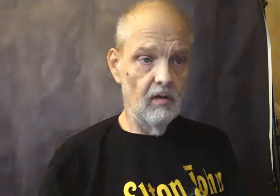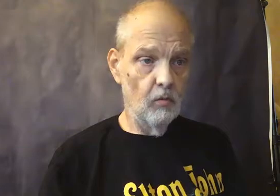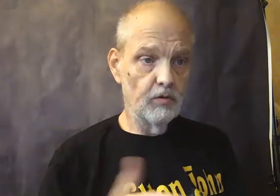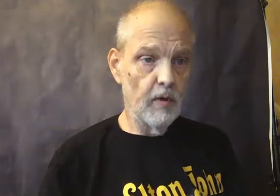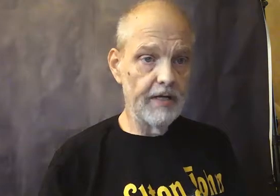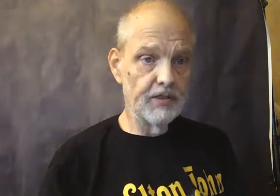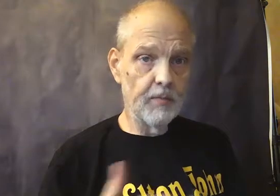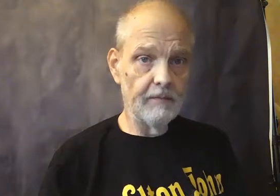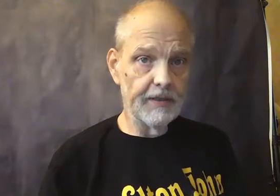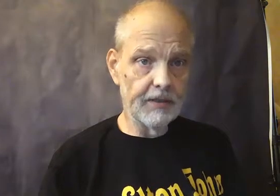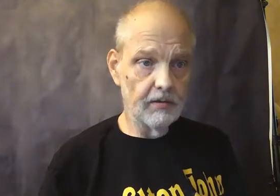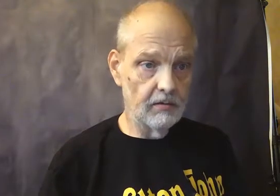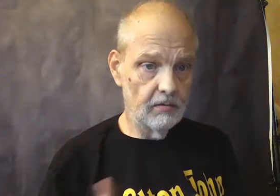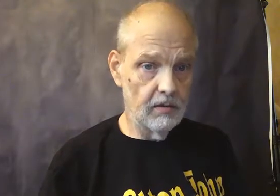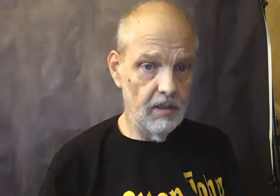Which way is your palm facing?